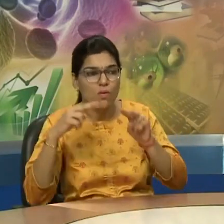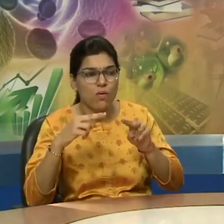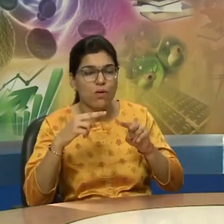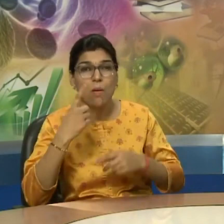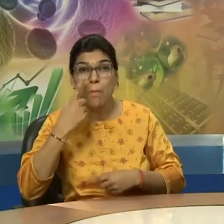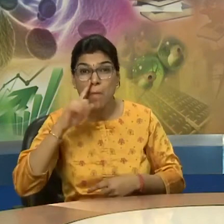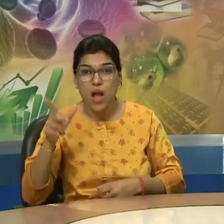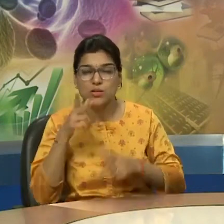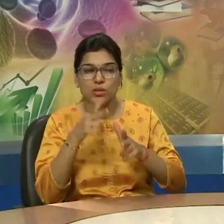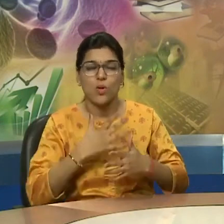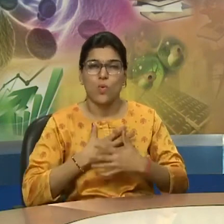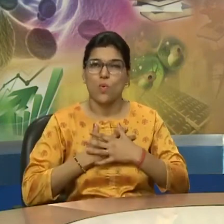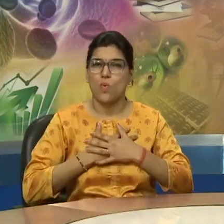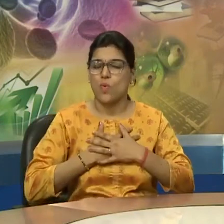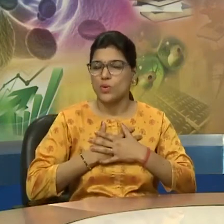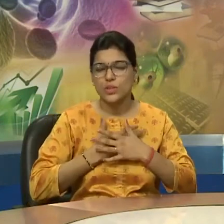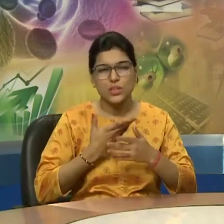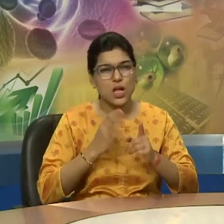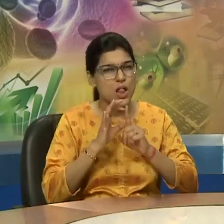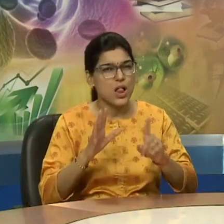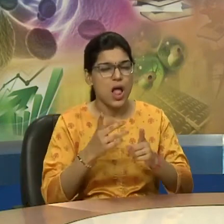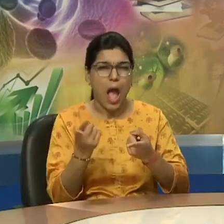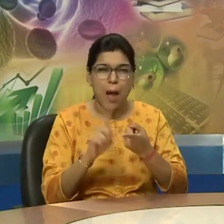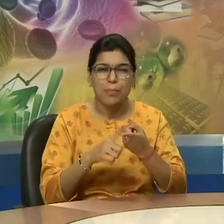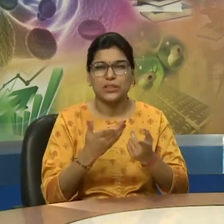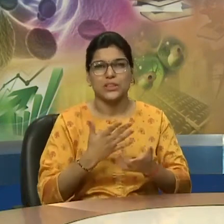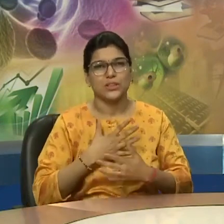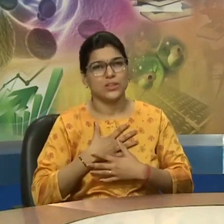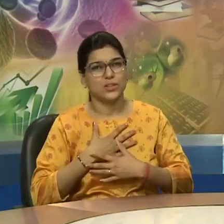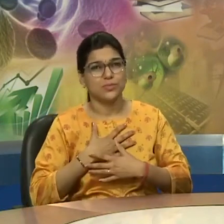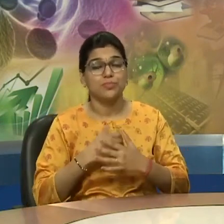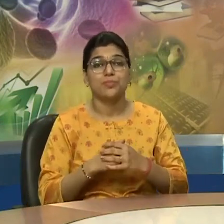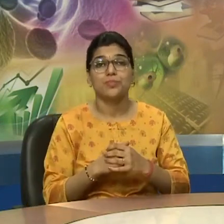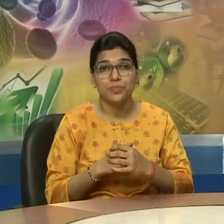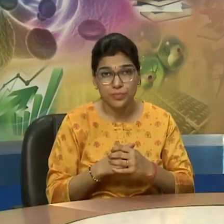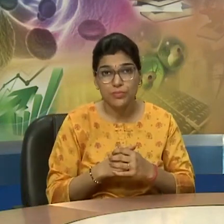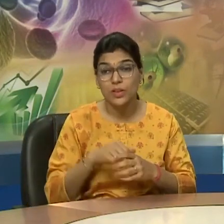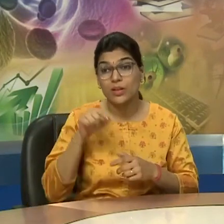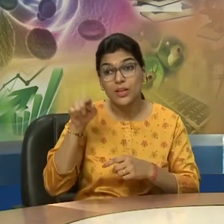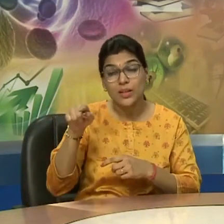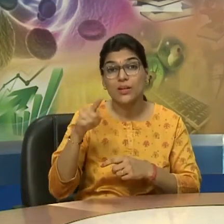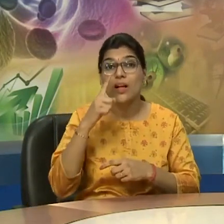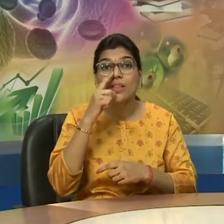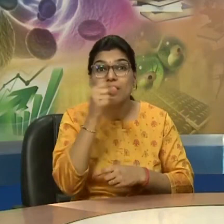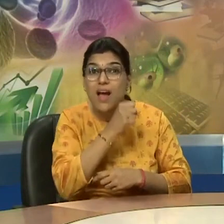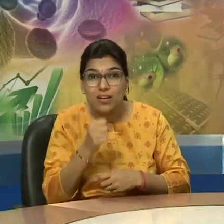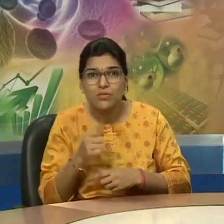All of them were listening to Niba and this tragic